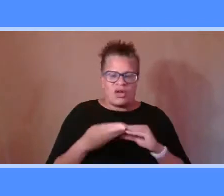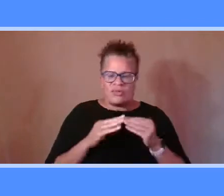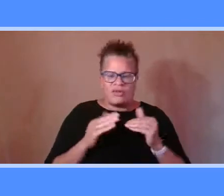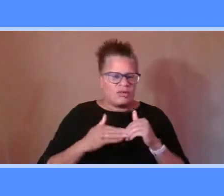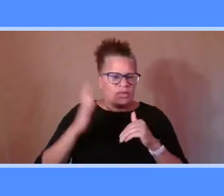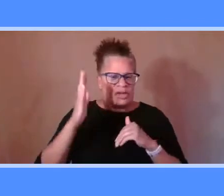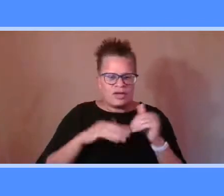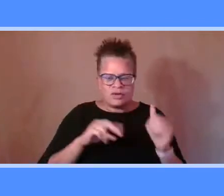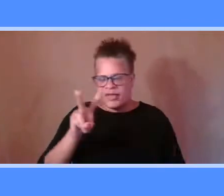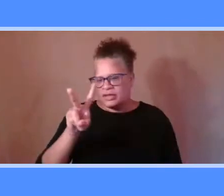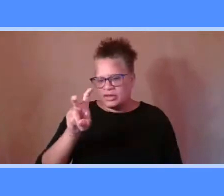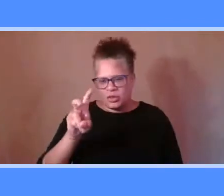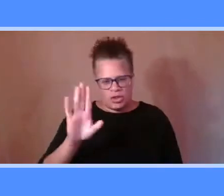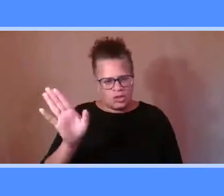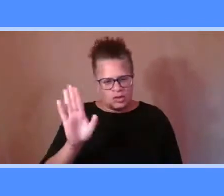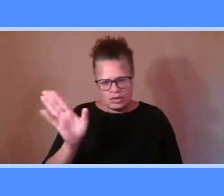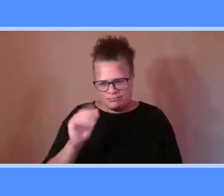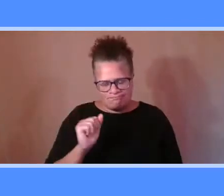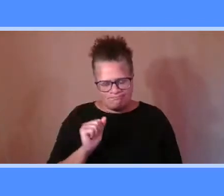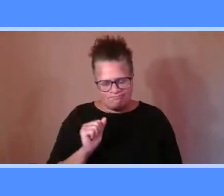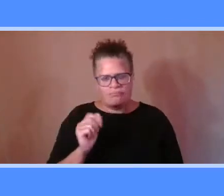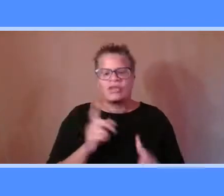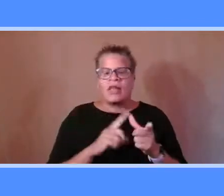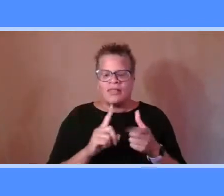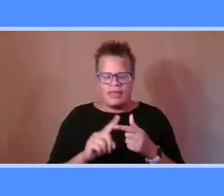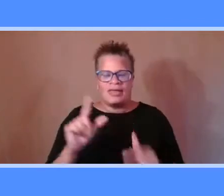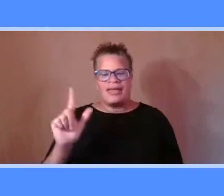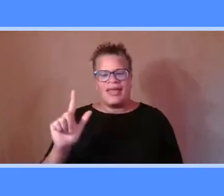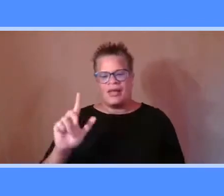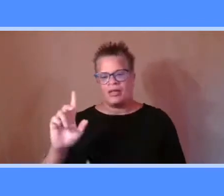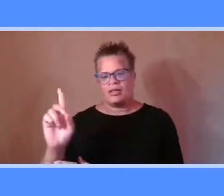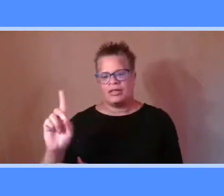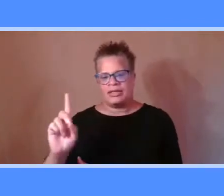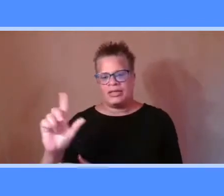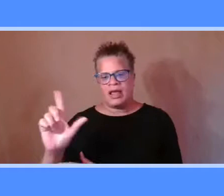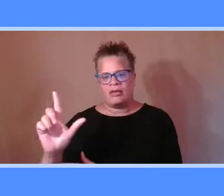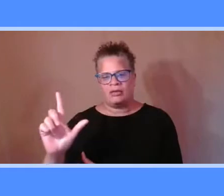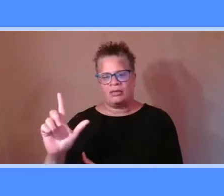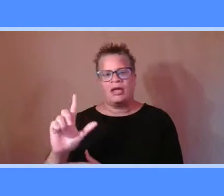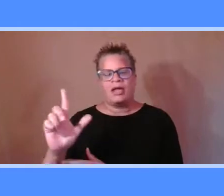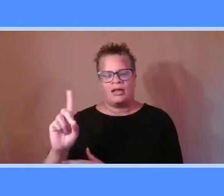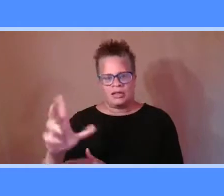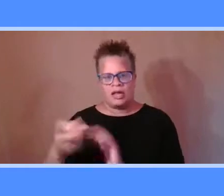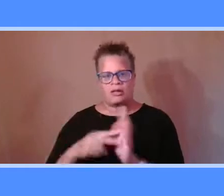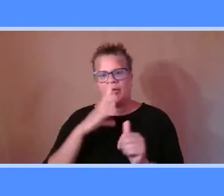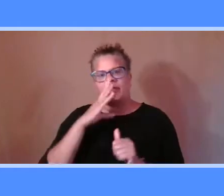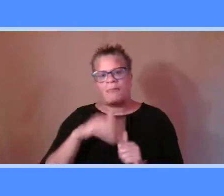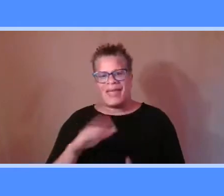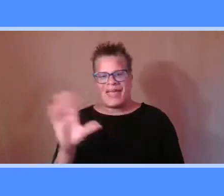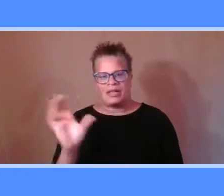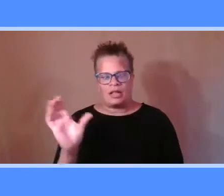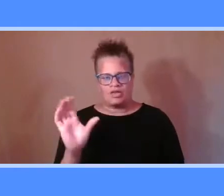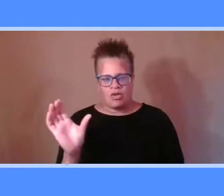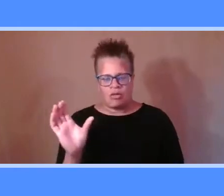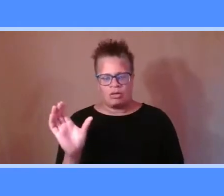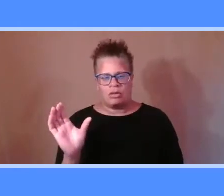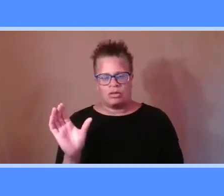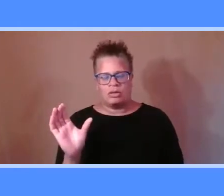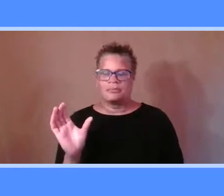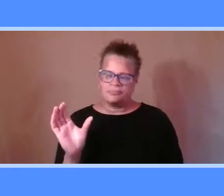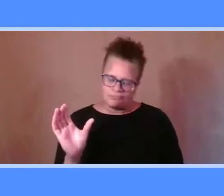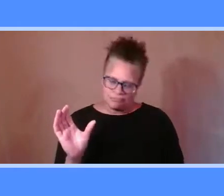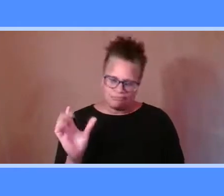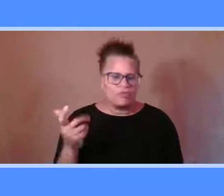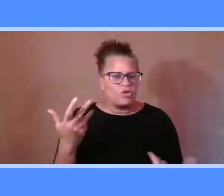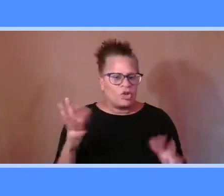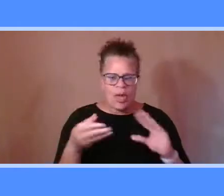than 200. Then you have your LDL. The LDL is your bad cholesterol, and ideally, you don't